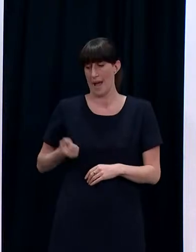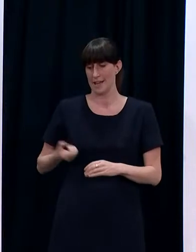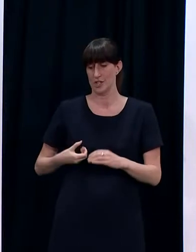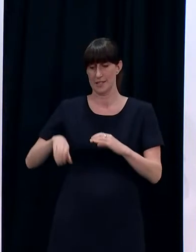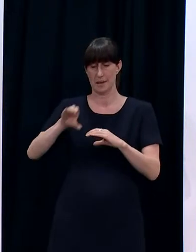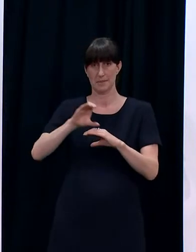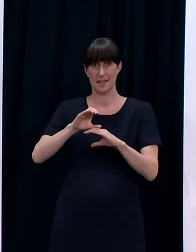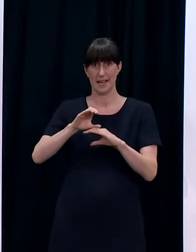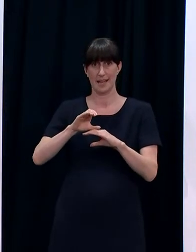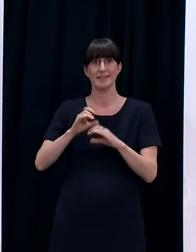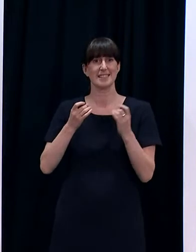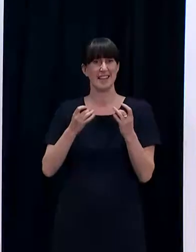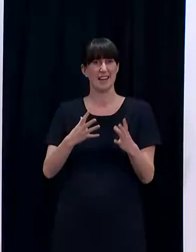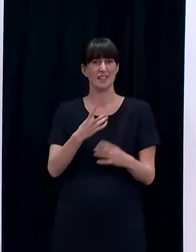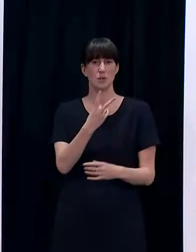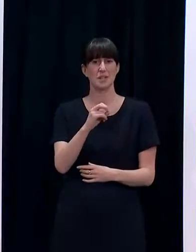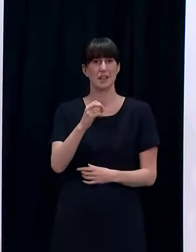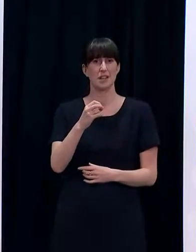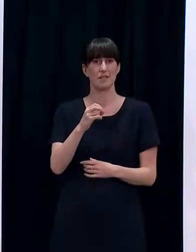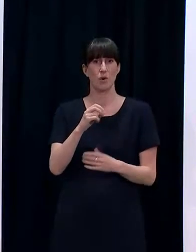into effect on the 20th of August,